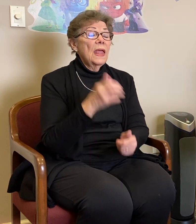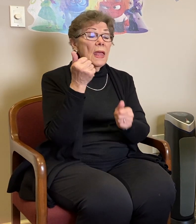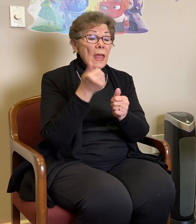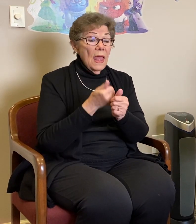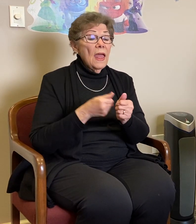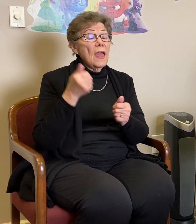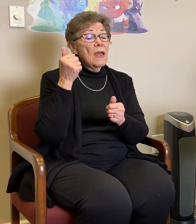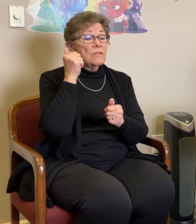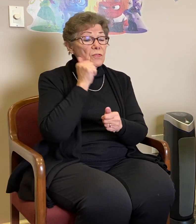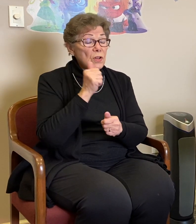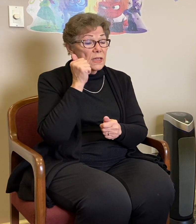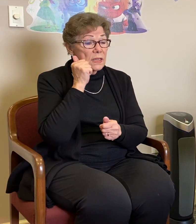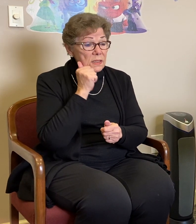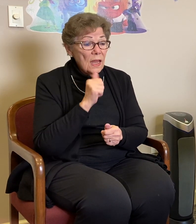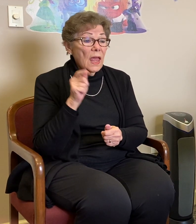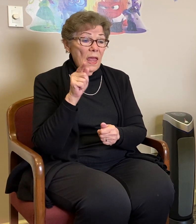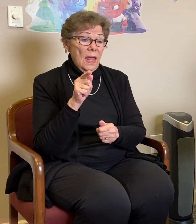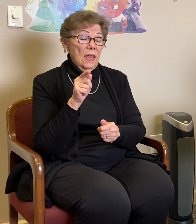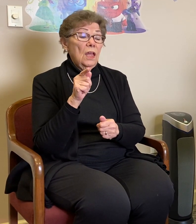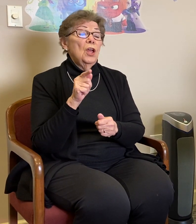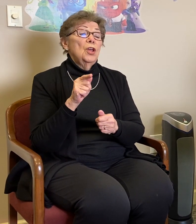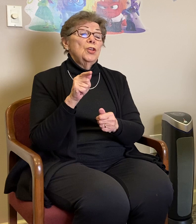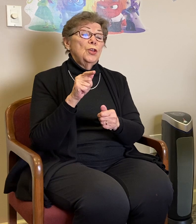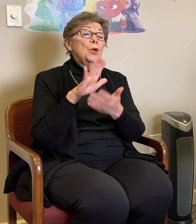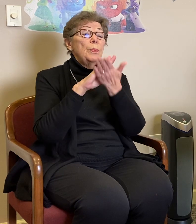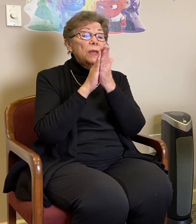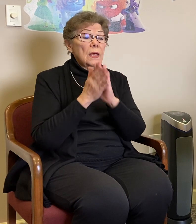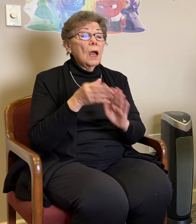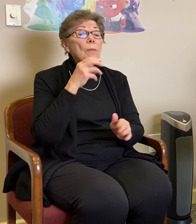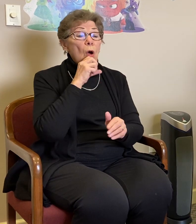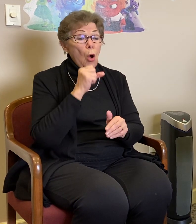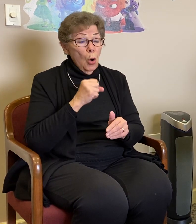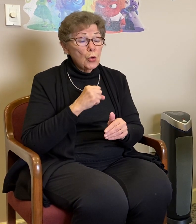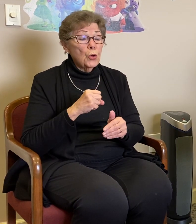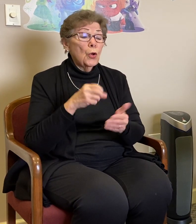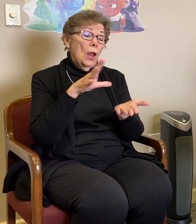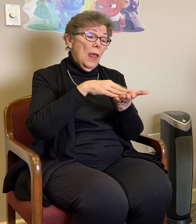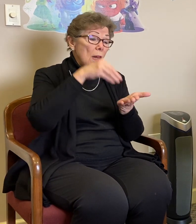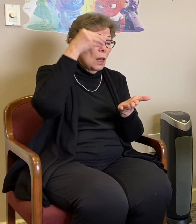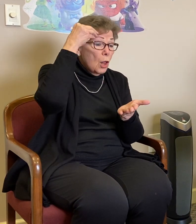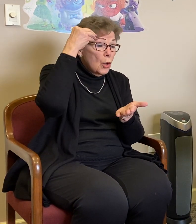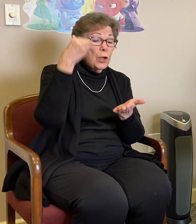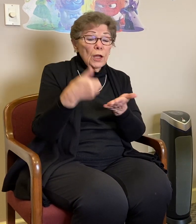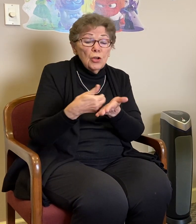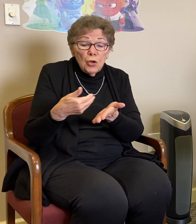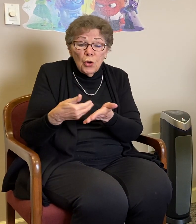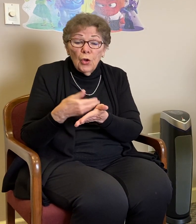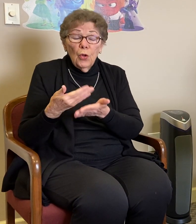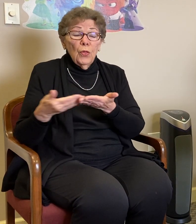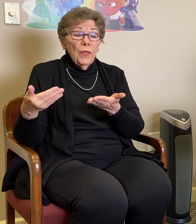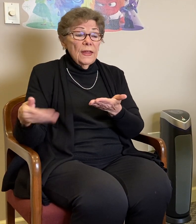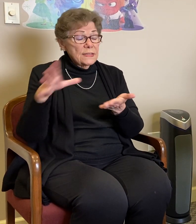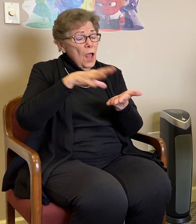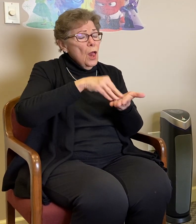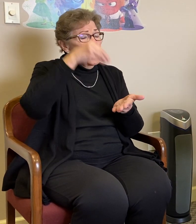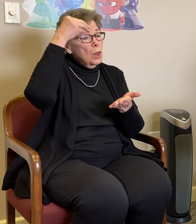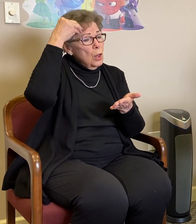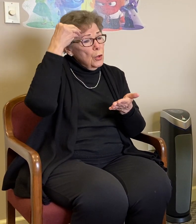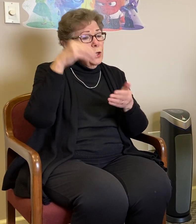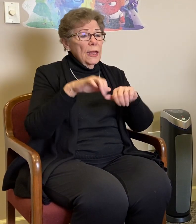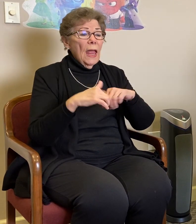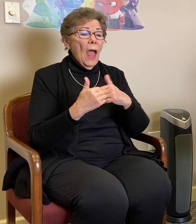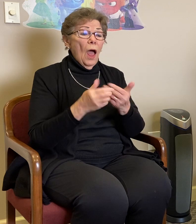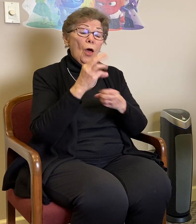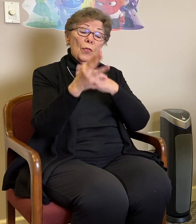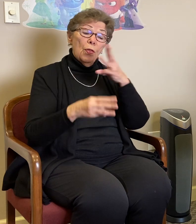Every day you are growing older and learning new things. You are learning how the